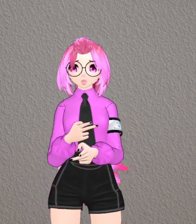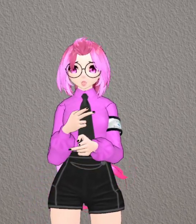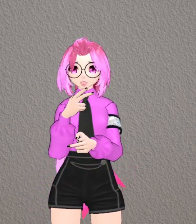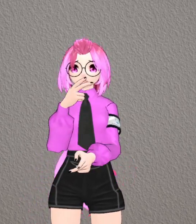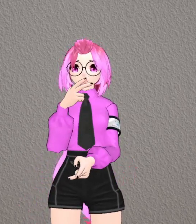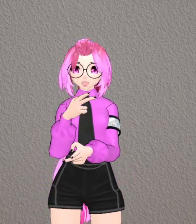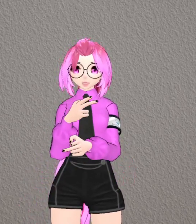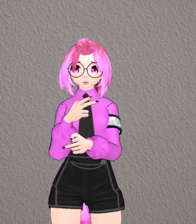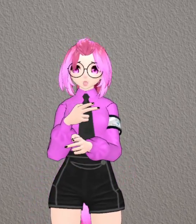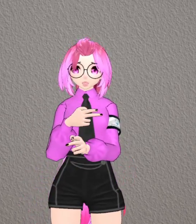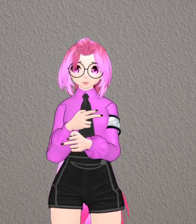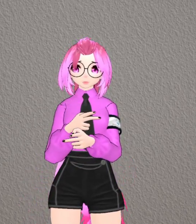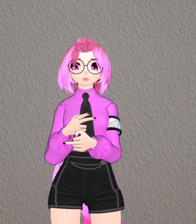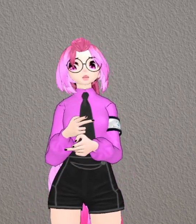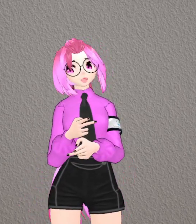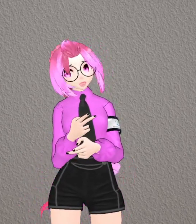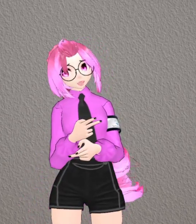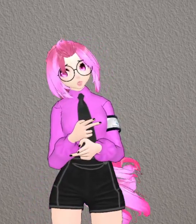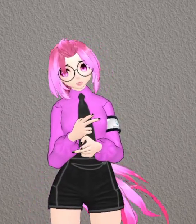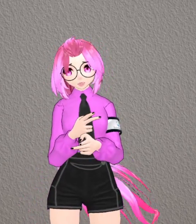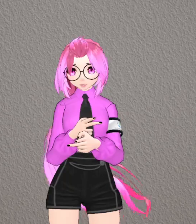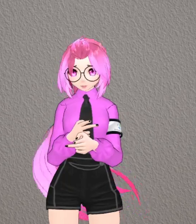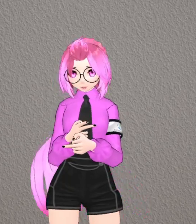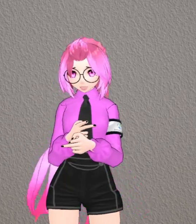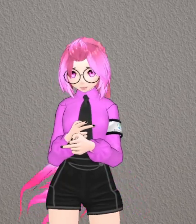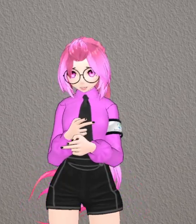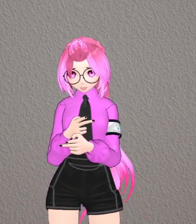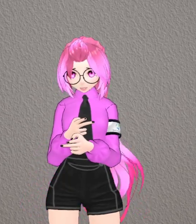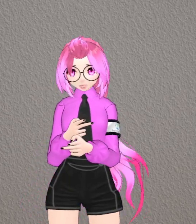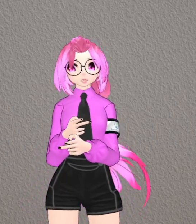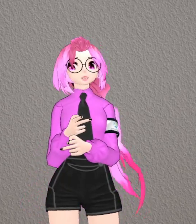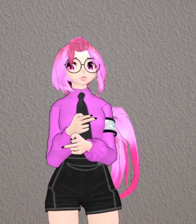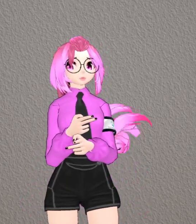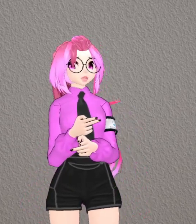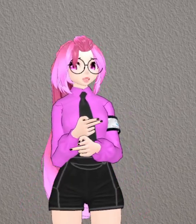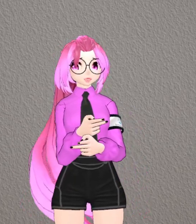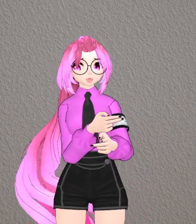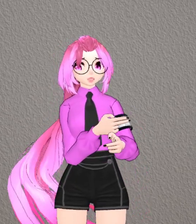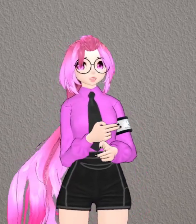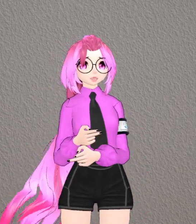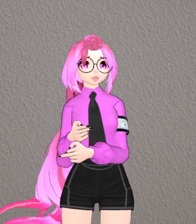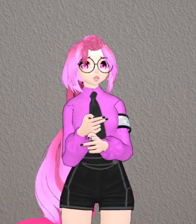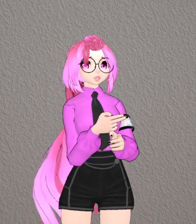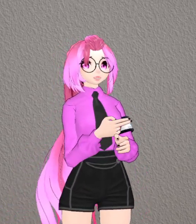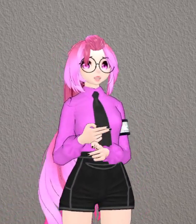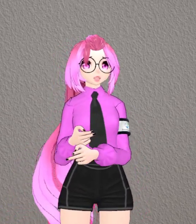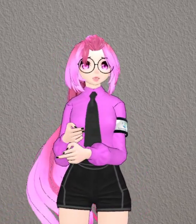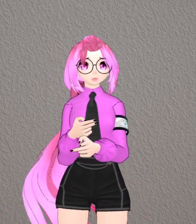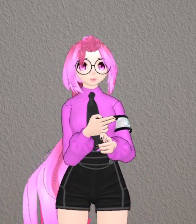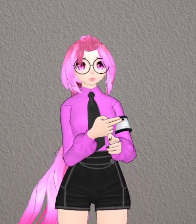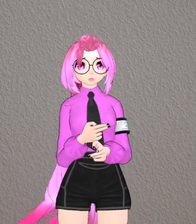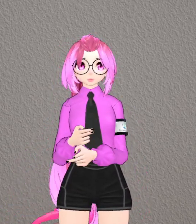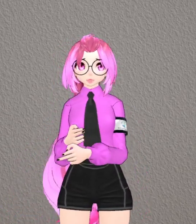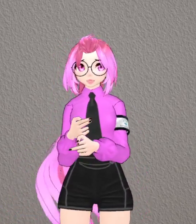Or I've seen people more on the East Coast, I think. They have their hands on top of each other and then they go in a circle. Like